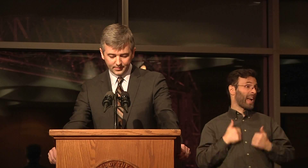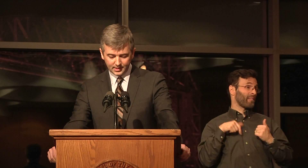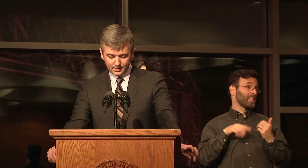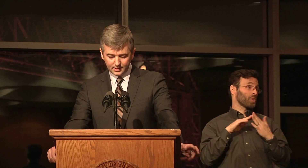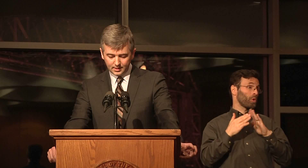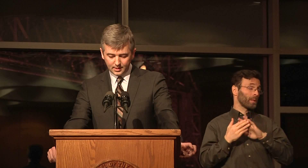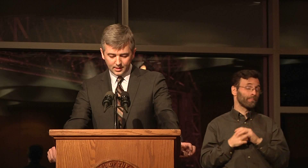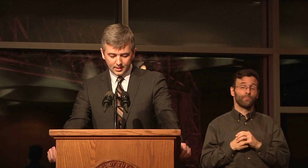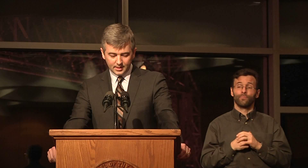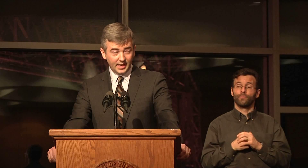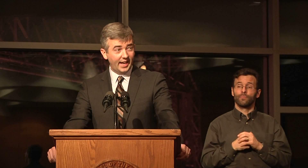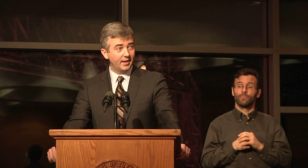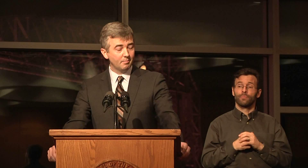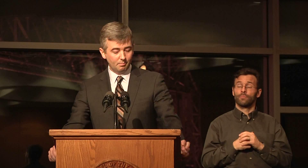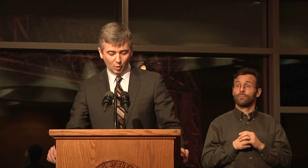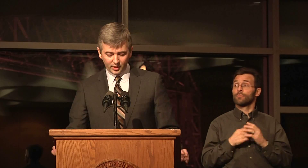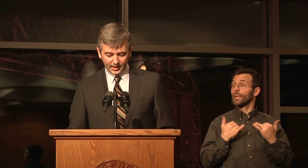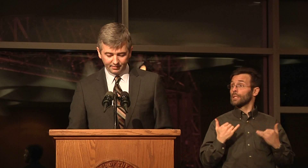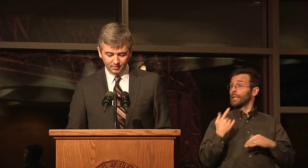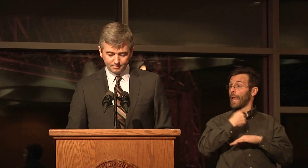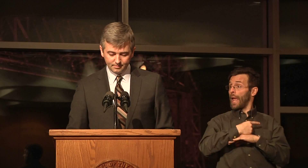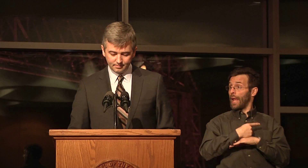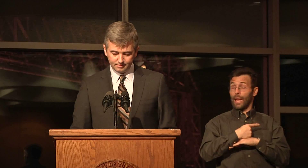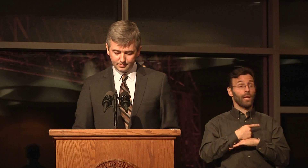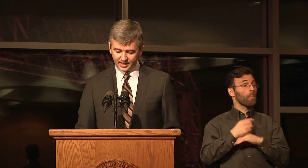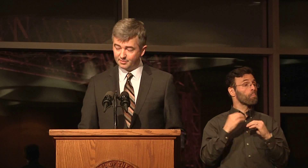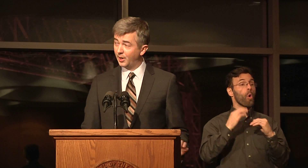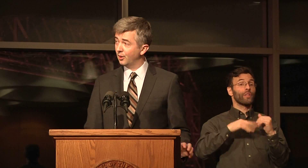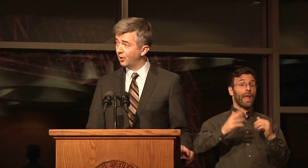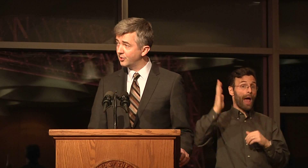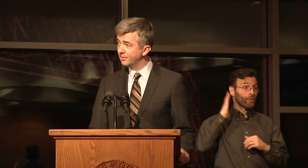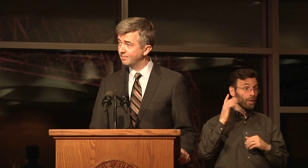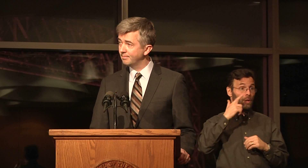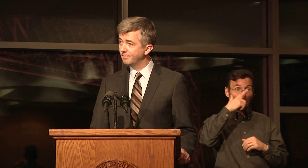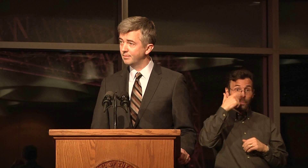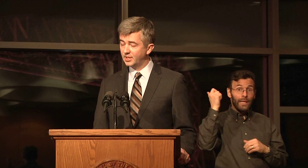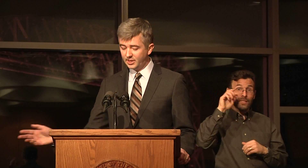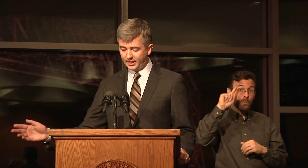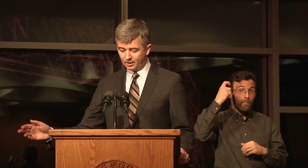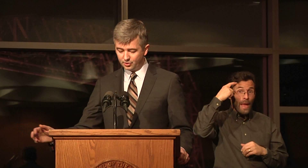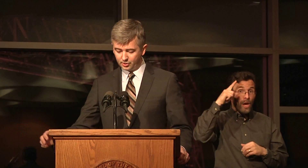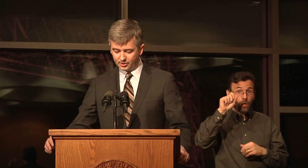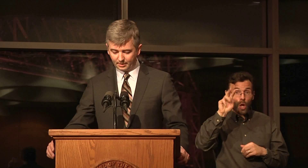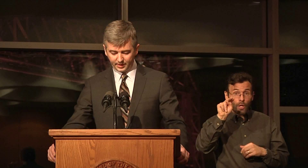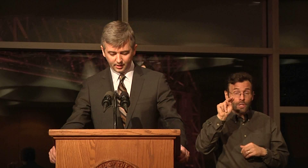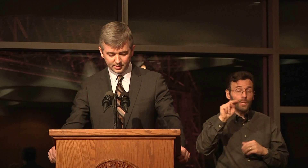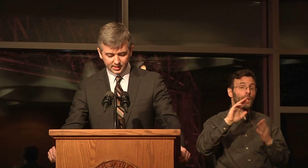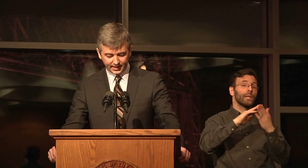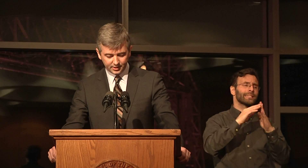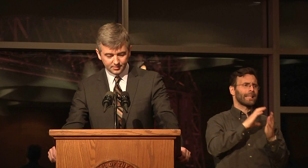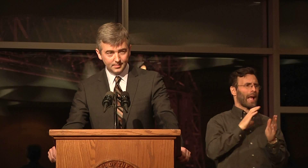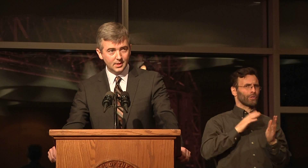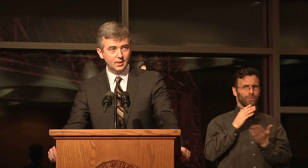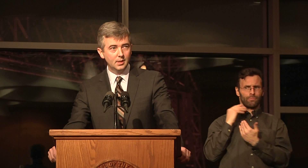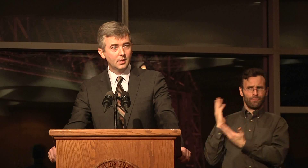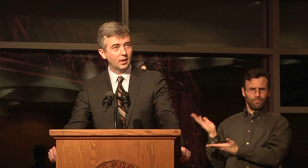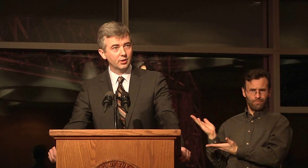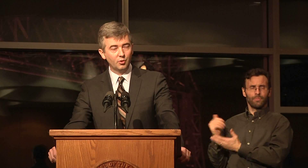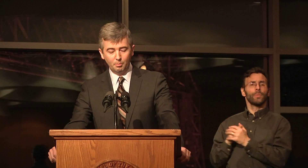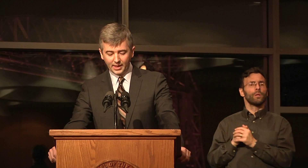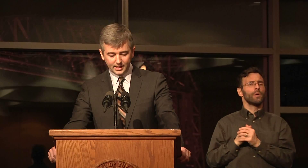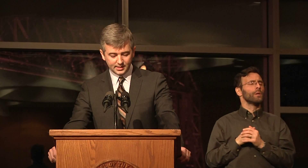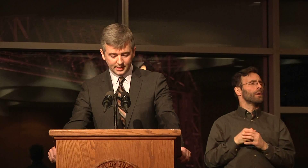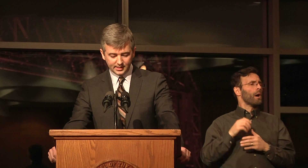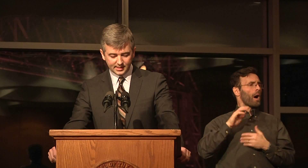community. Today, more than ever, because of Mayor Larson, the city councilors up here on stage,